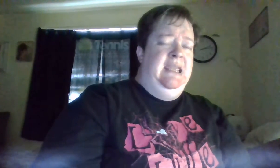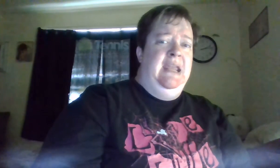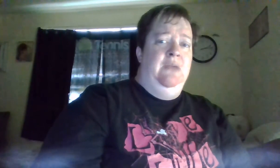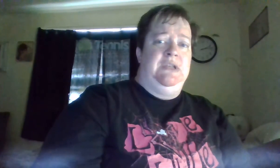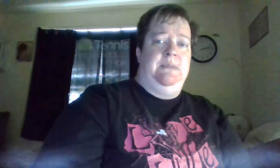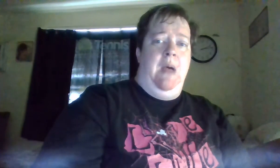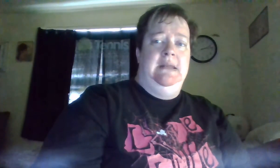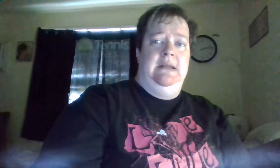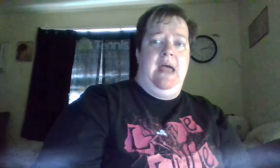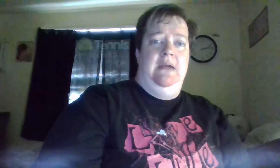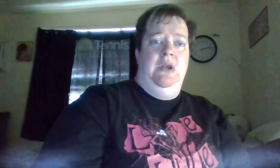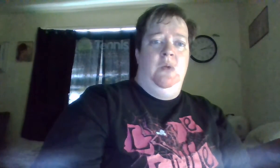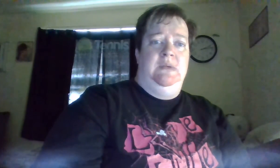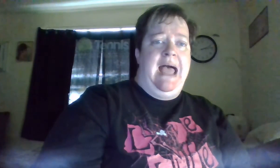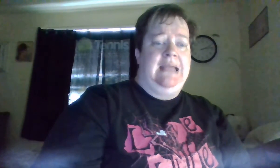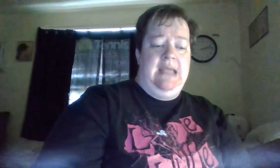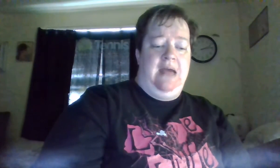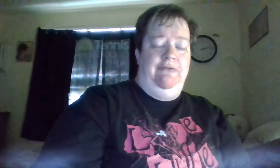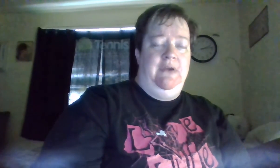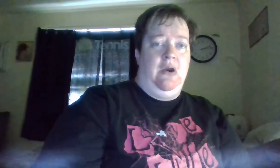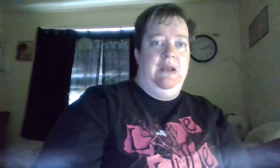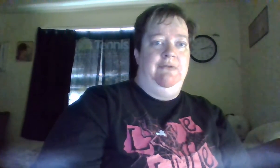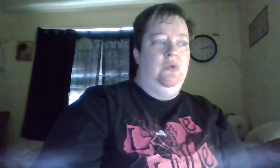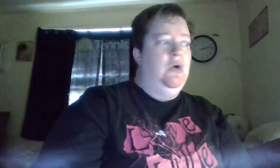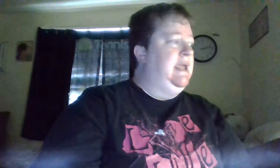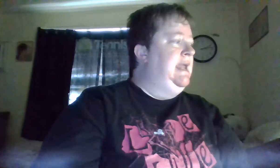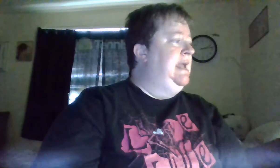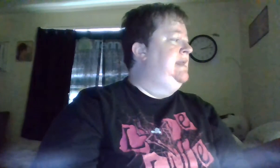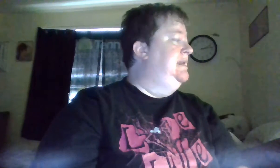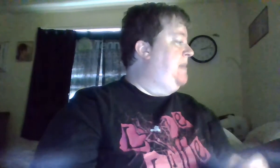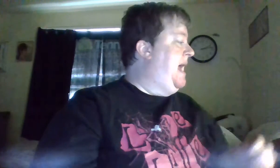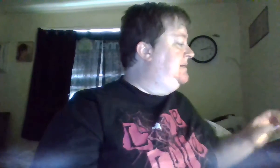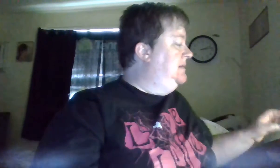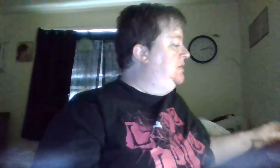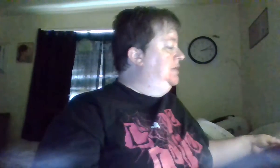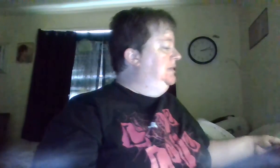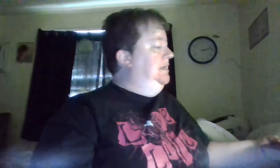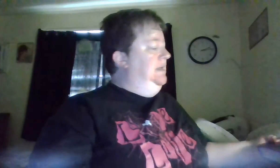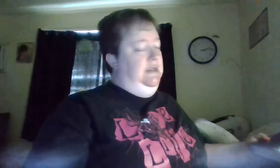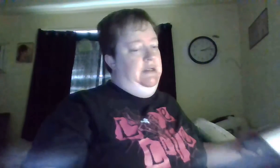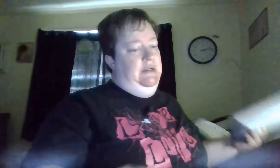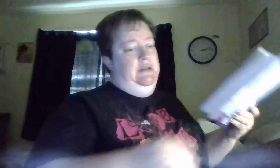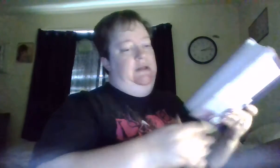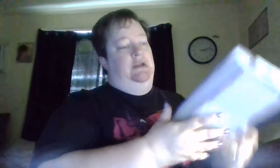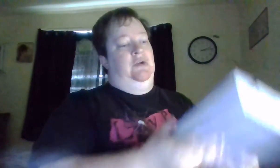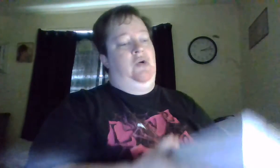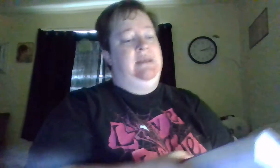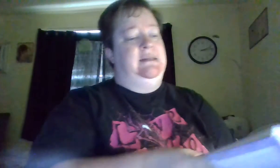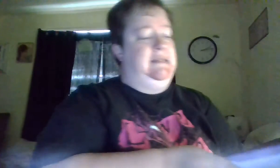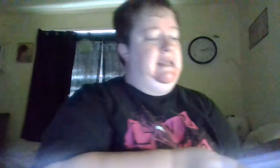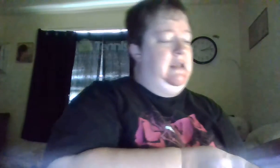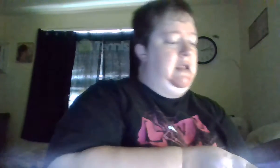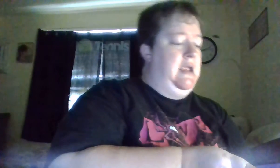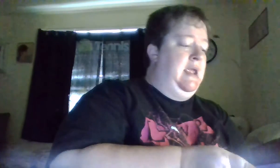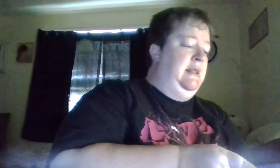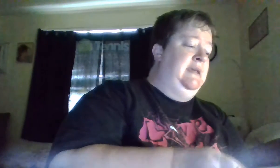Gideon responded, you know, was acting out of fear. I mean, if you look in this passage, you're going to see at least